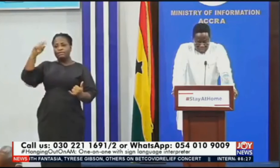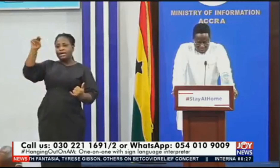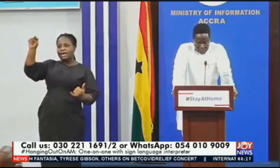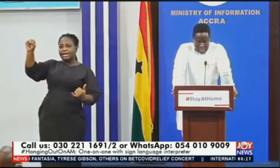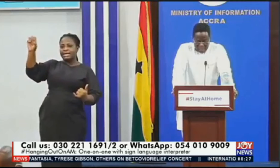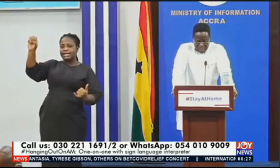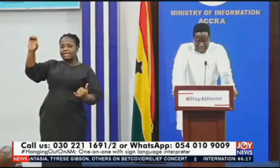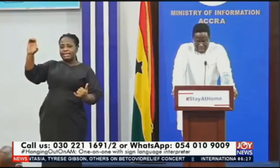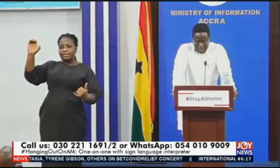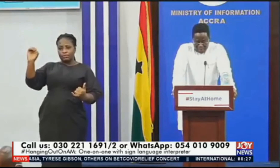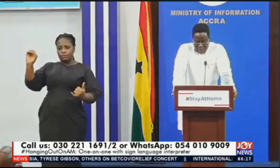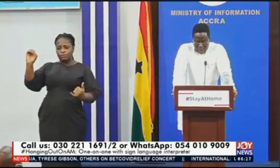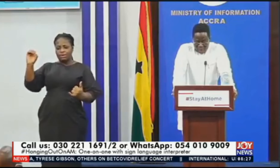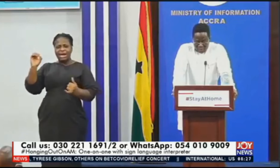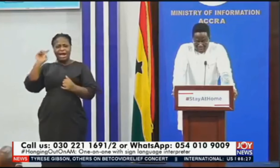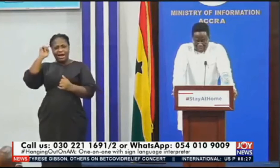I